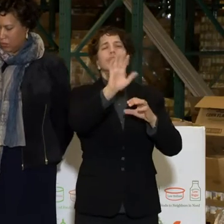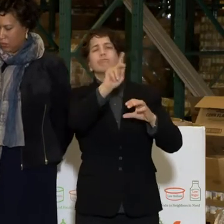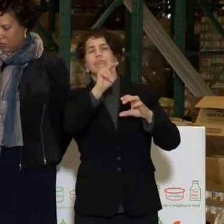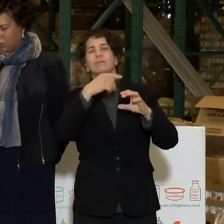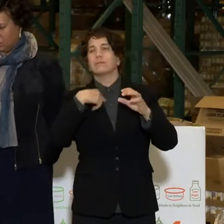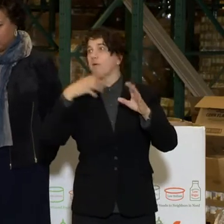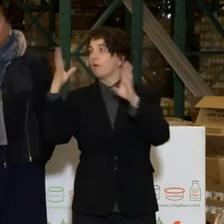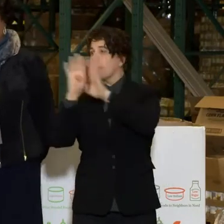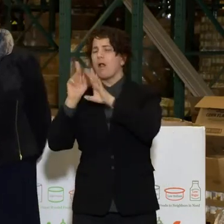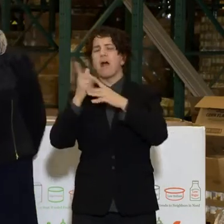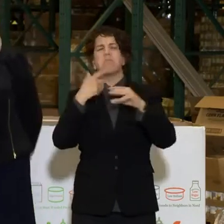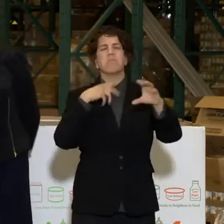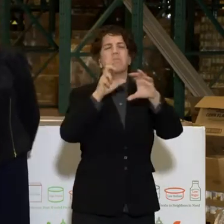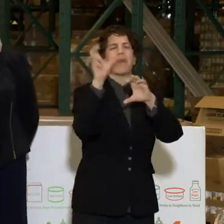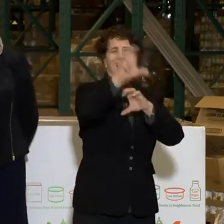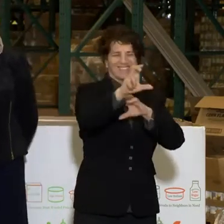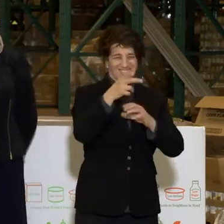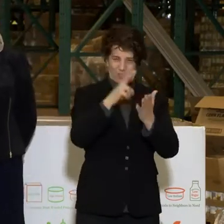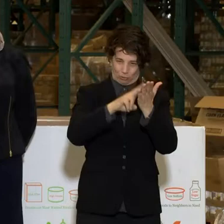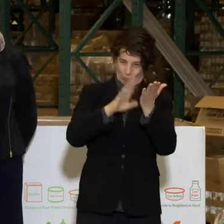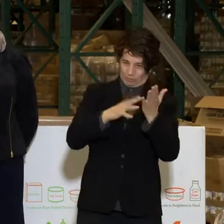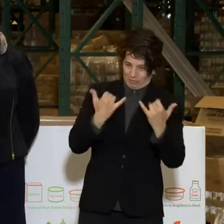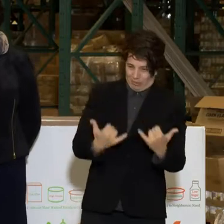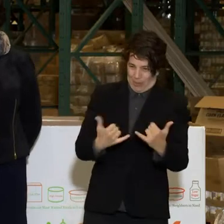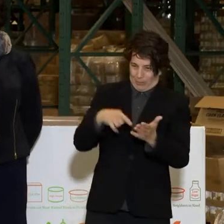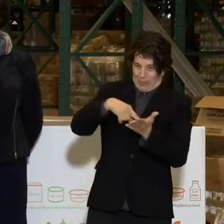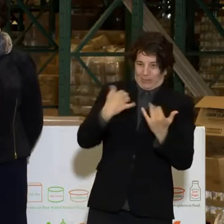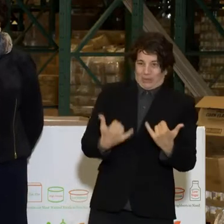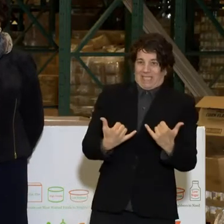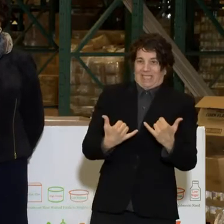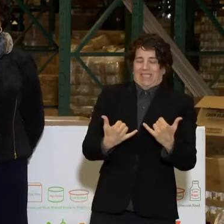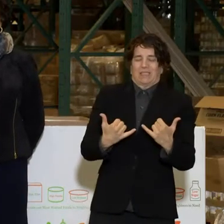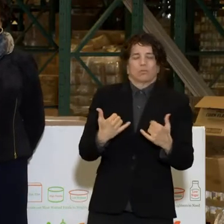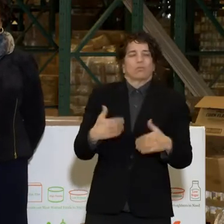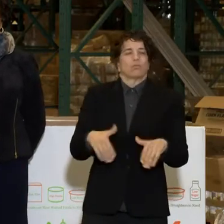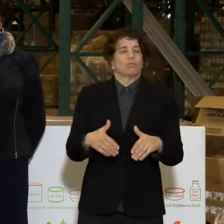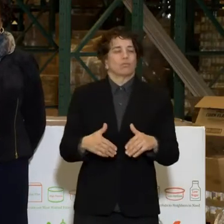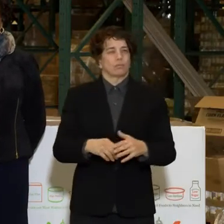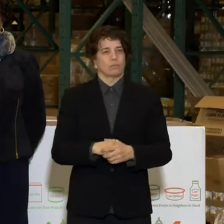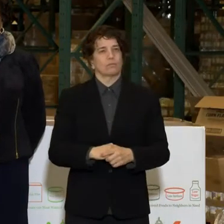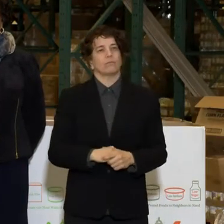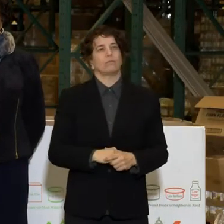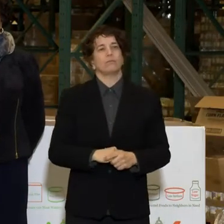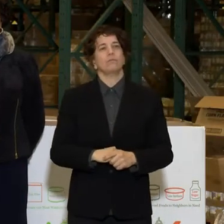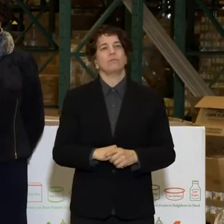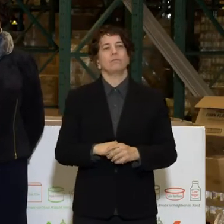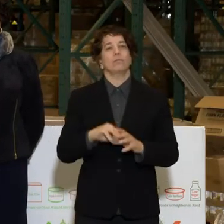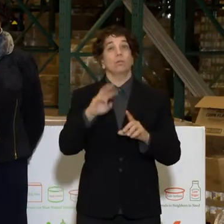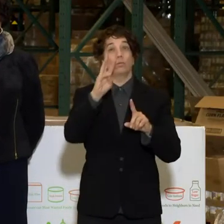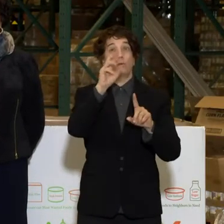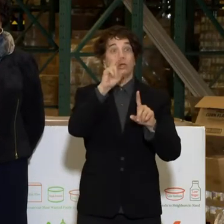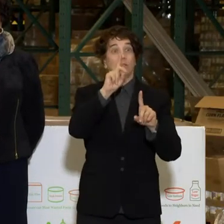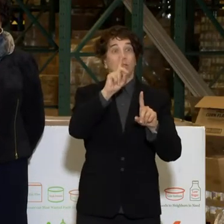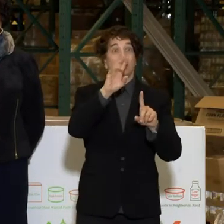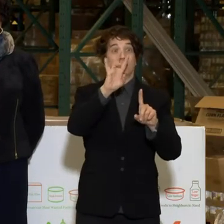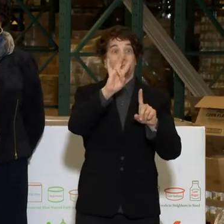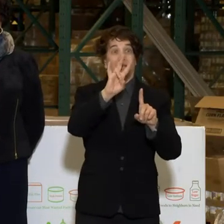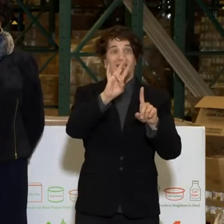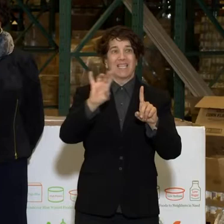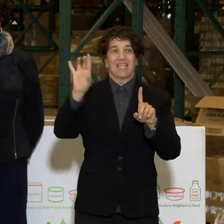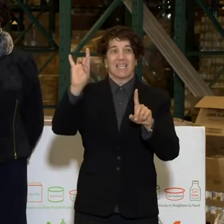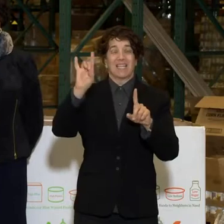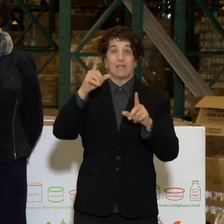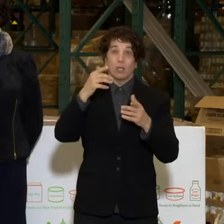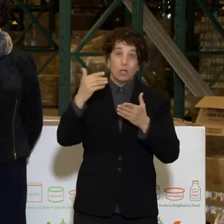than $75,000 a week. The 250,000 people in our region economy, we got the